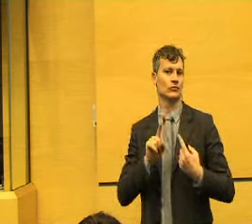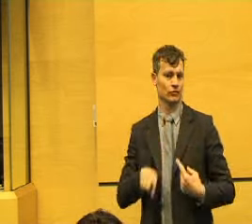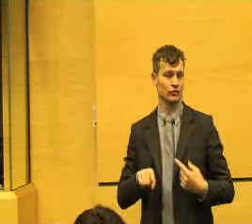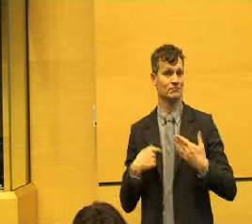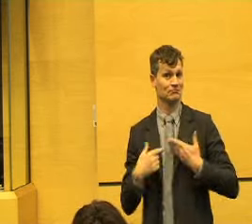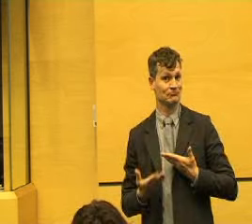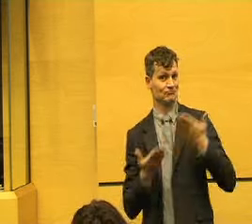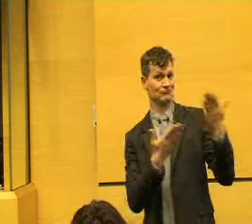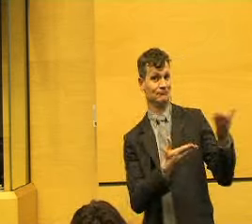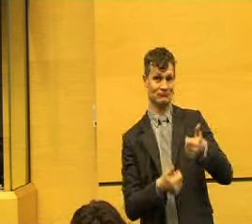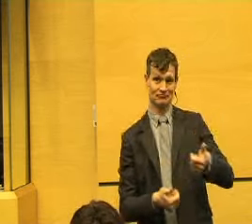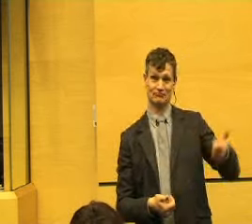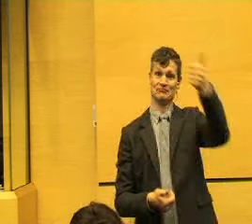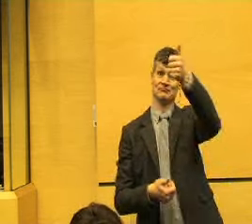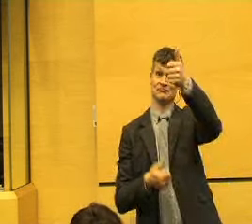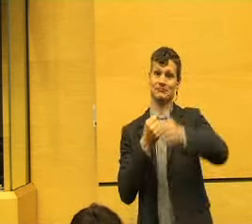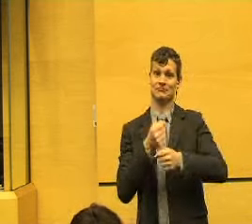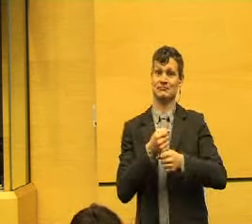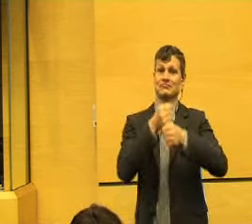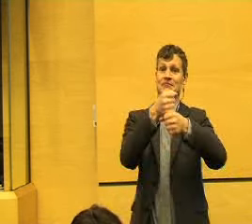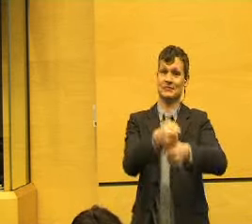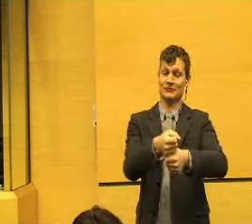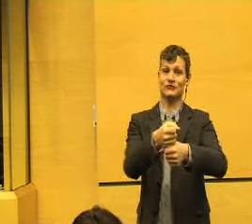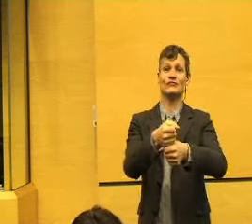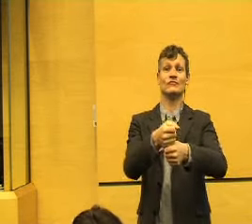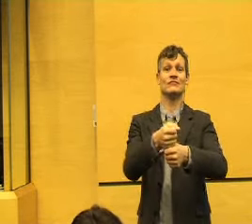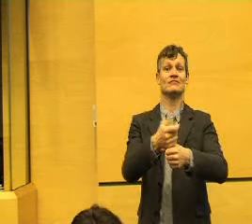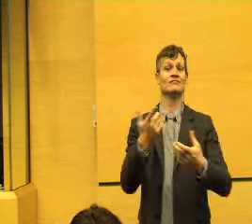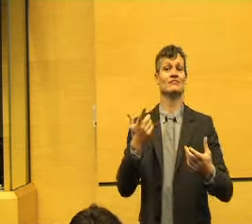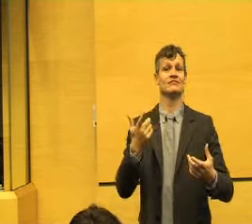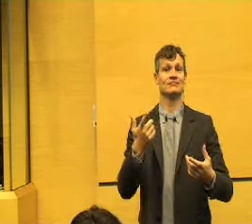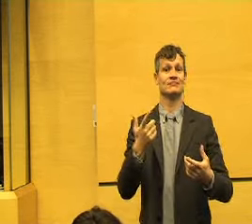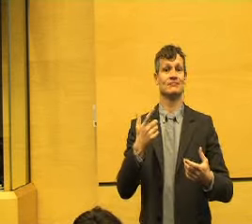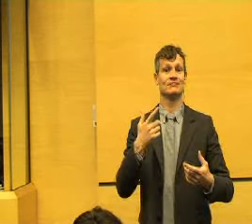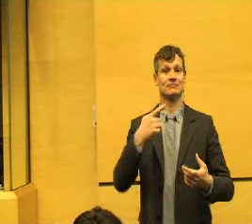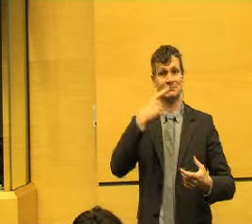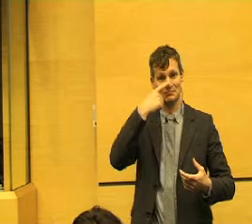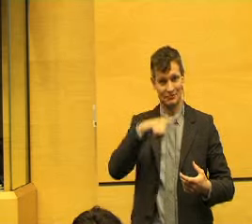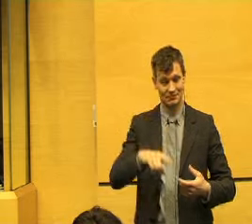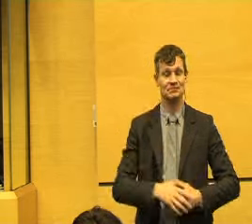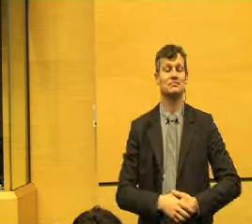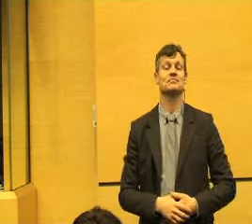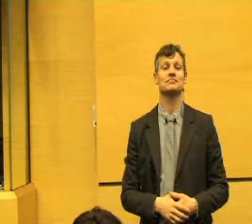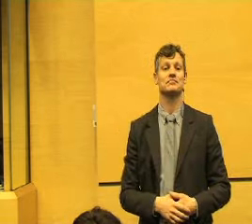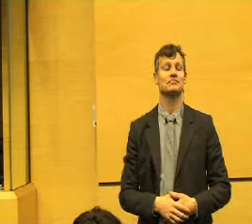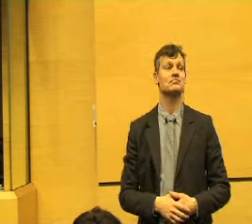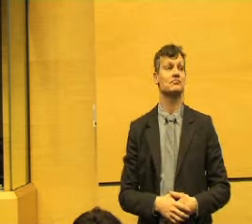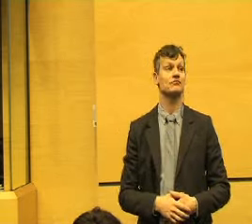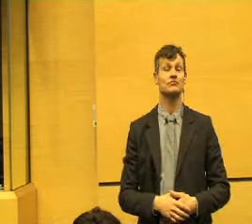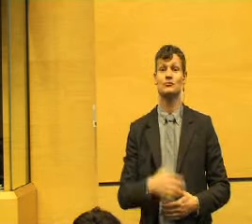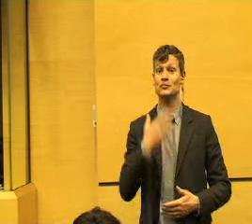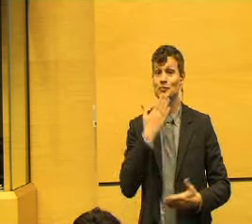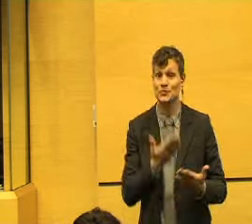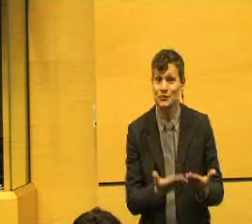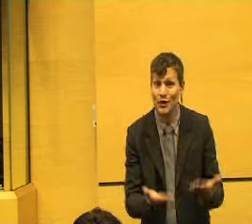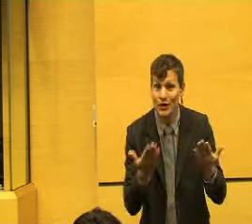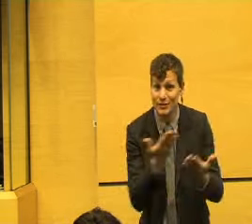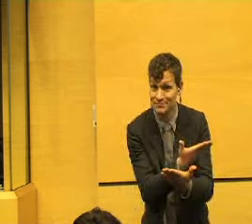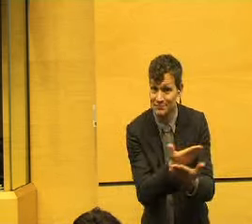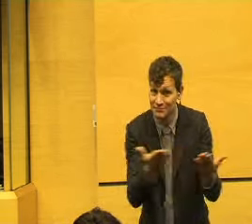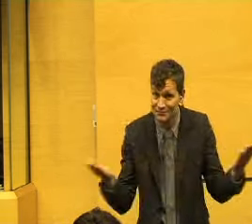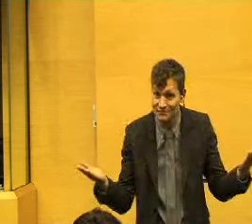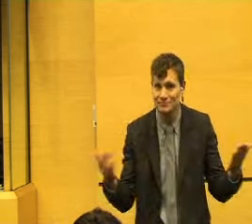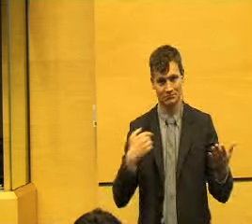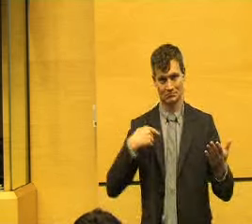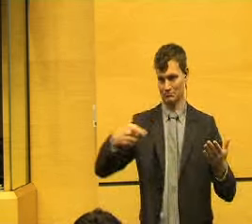bonjour. My delegation is ready to answer the questions remaining from yesterday and question